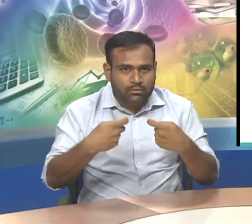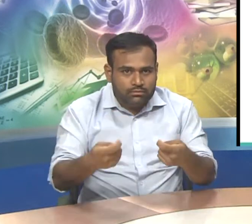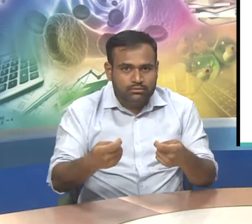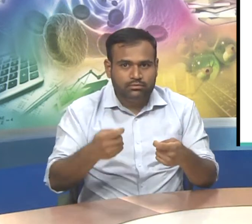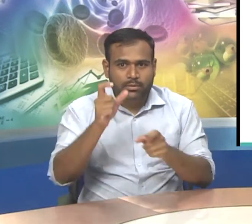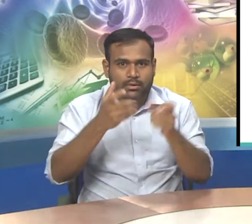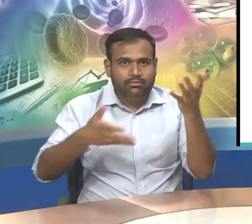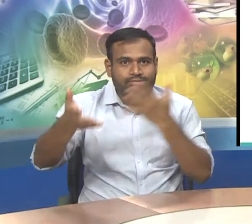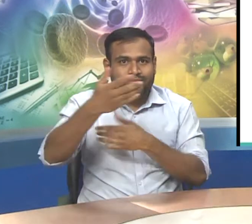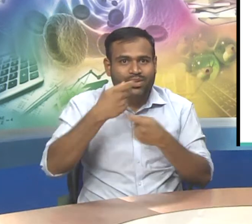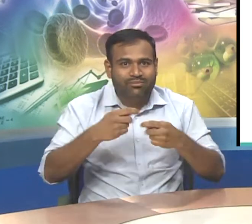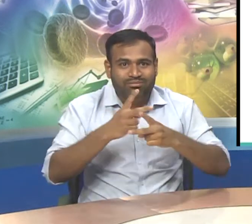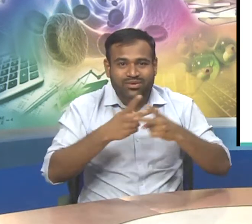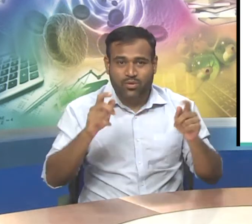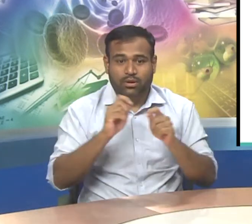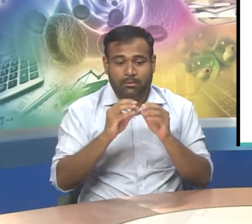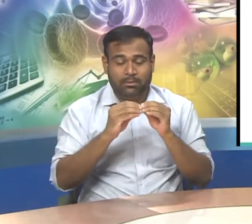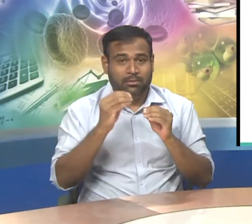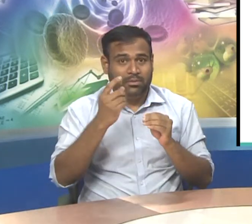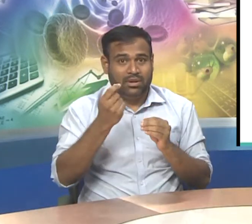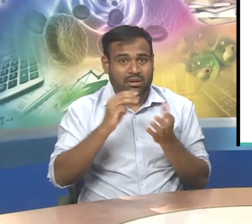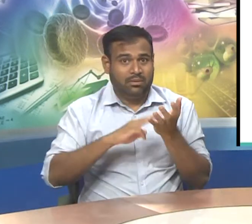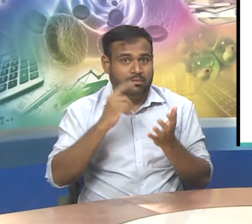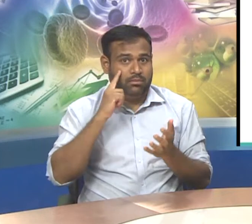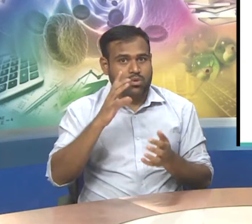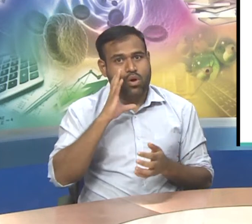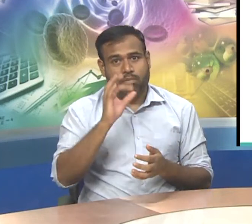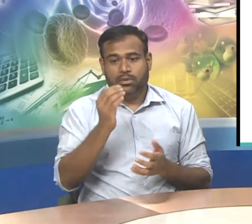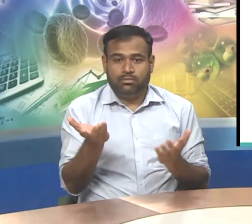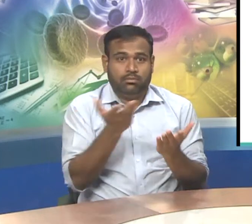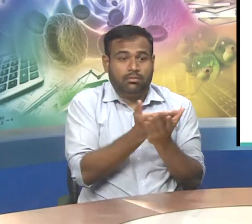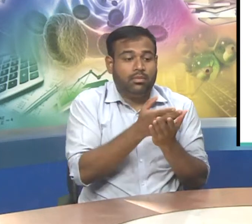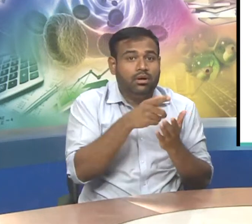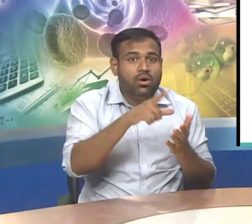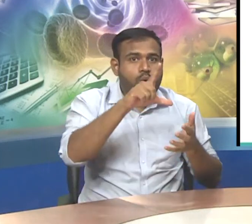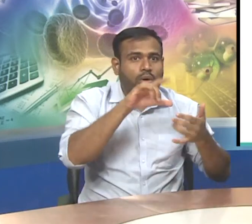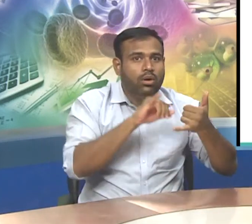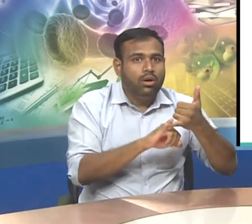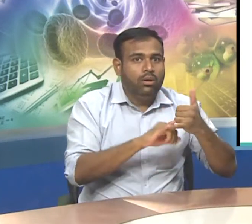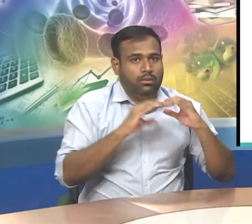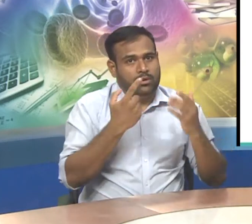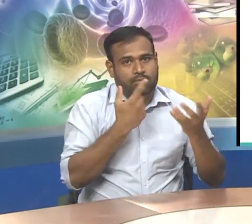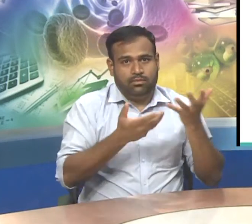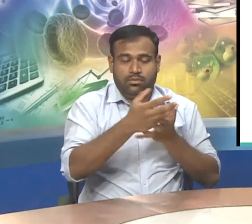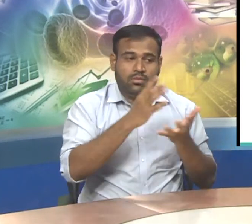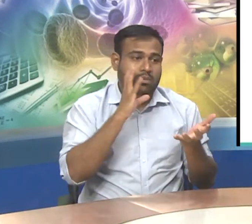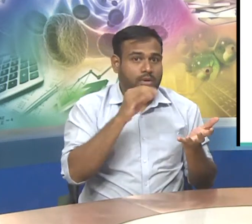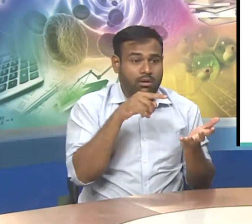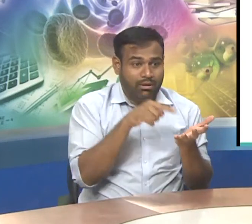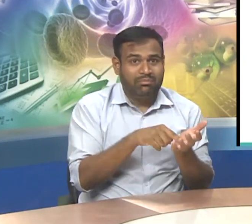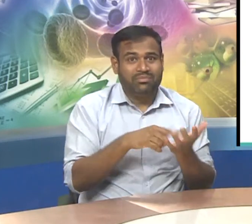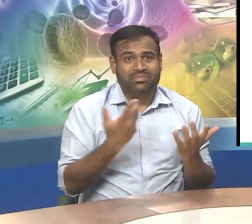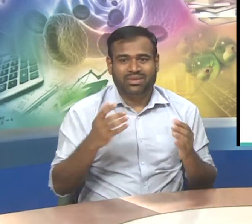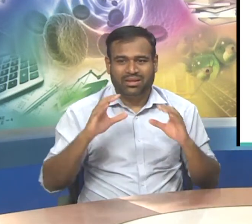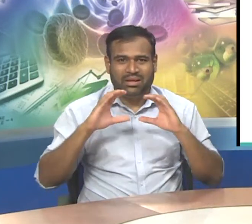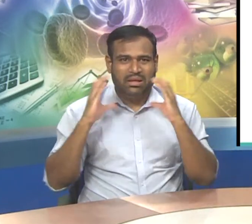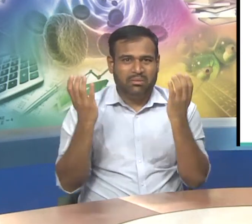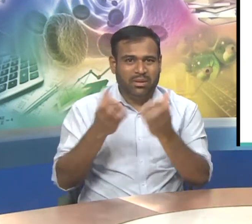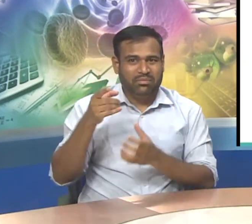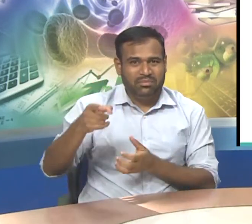money bill can be introduced in the state legislative assembly without the prior permission of the governor.